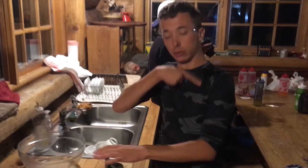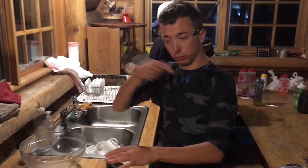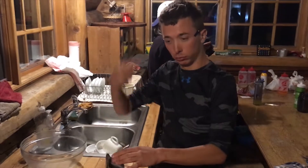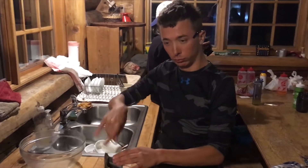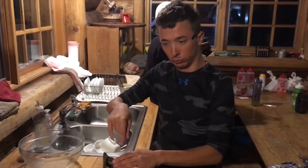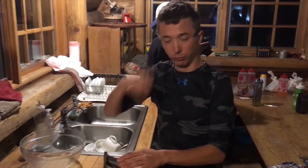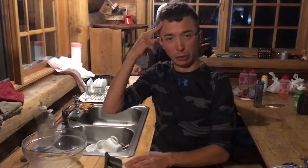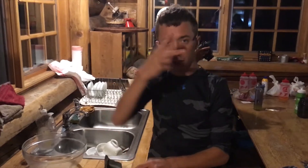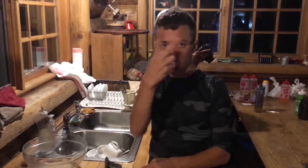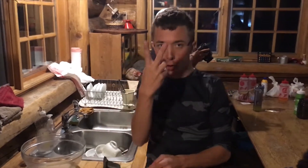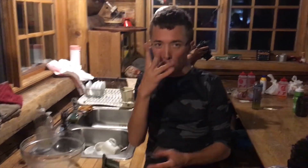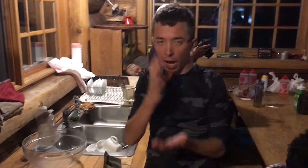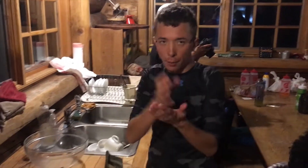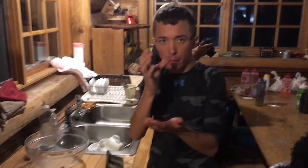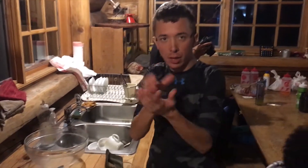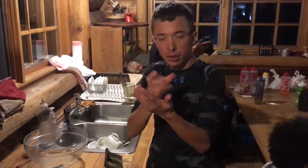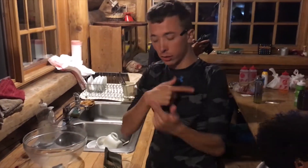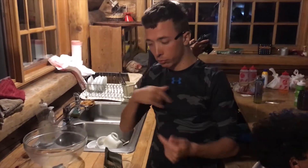You add 2 cups of water to it,